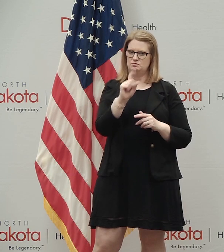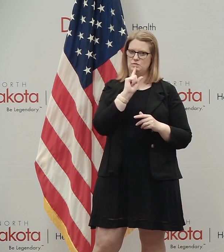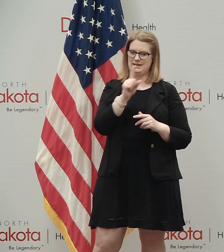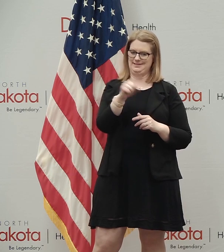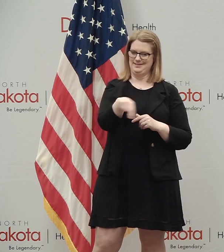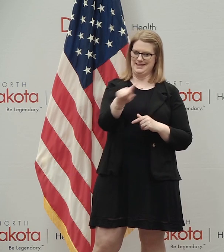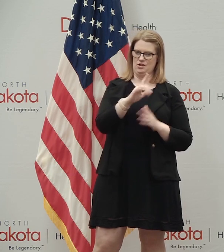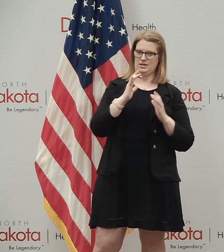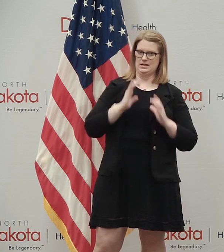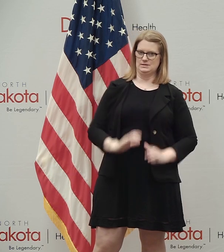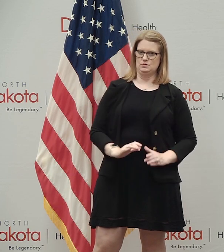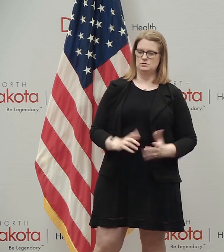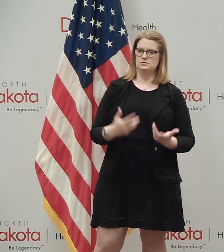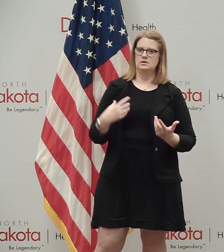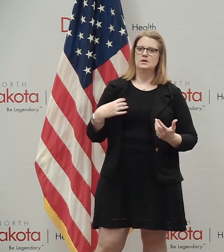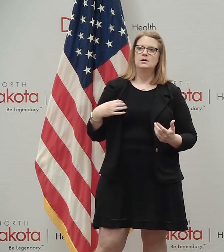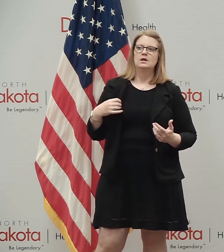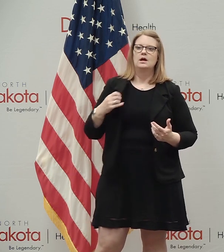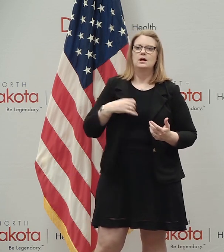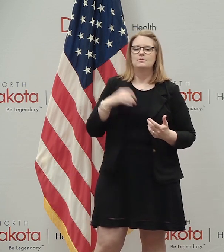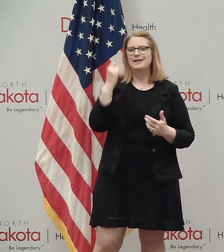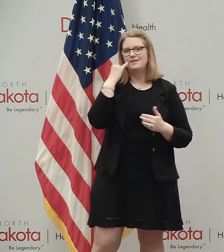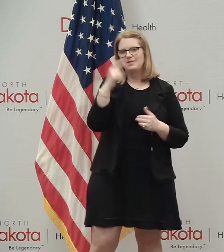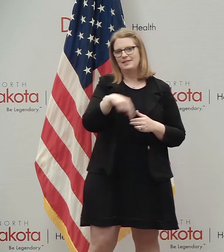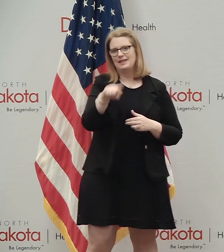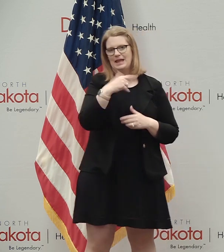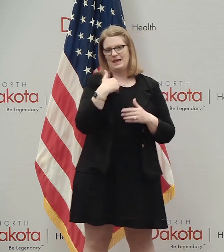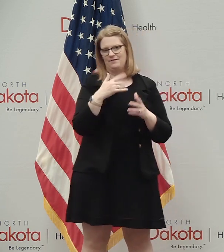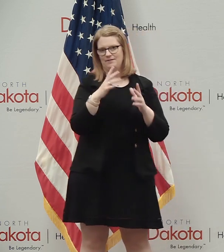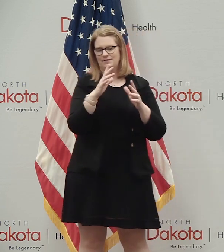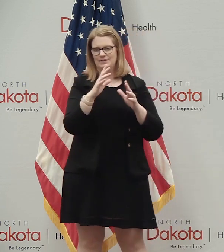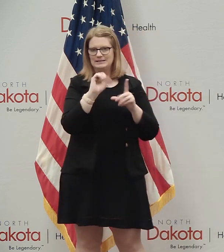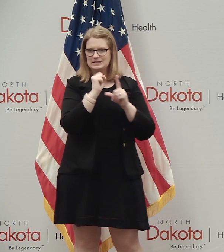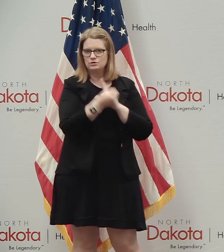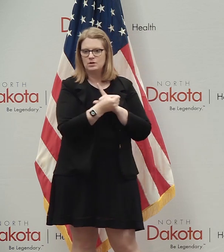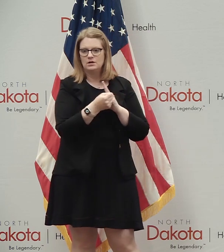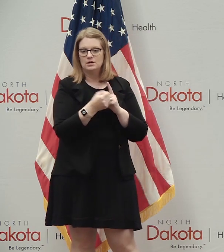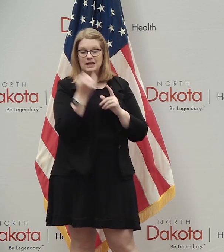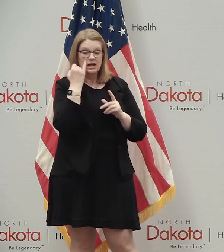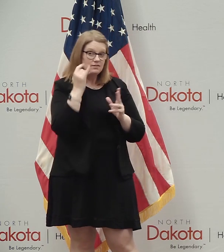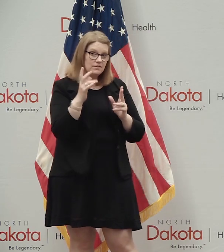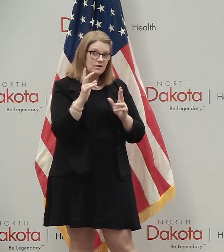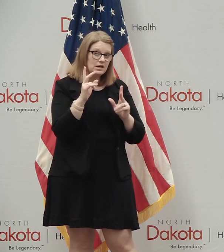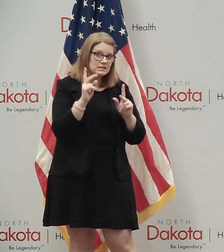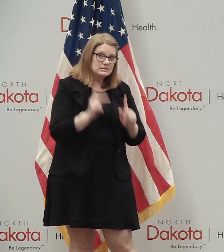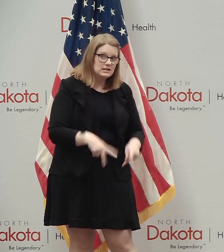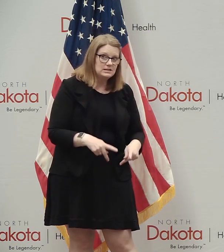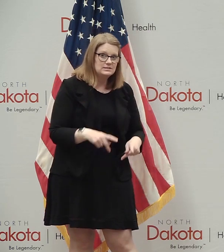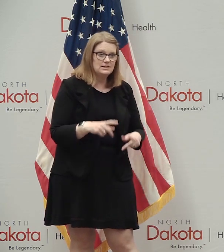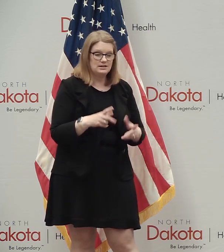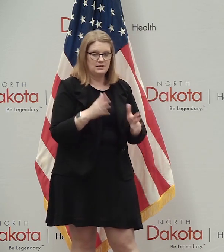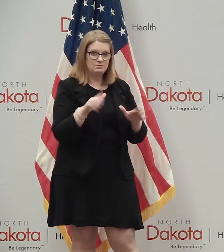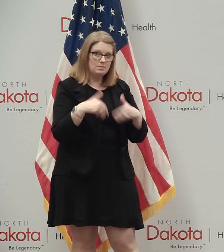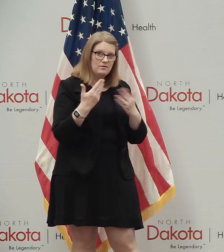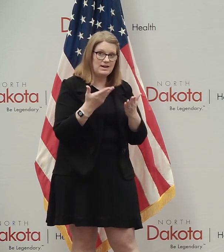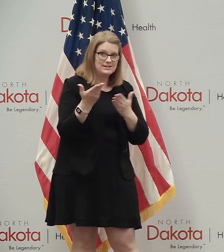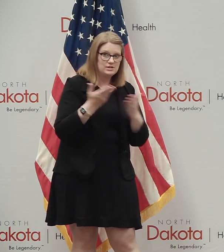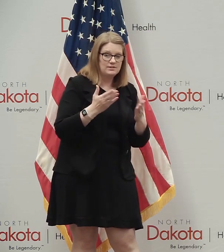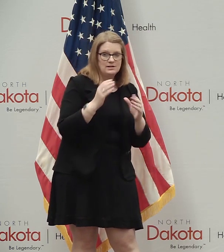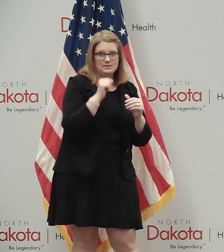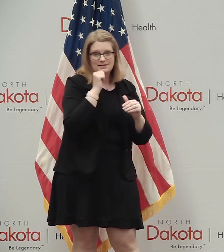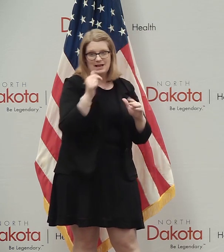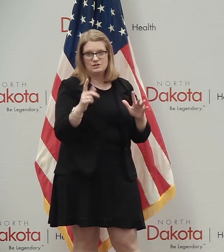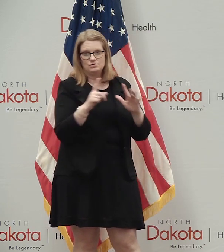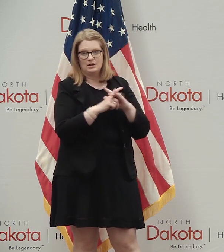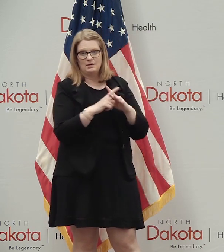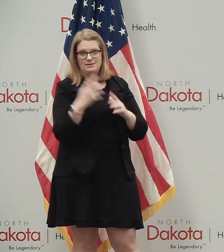can create a situation where a citizen can get a service without having to come to the Capitol, that's a good deal.